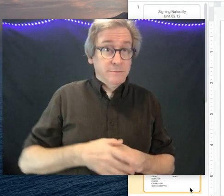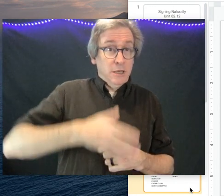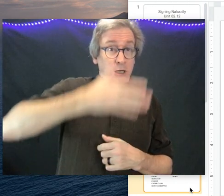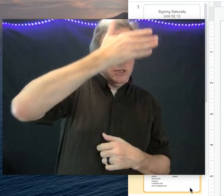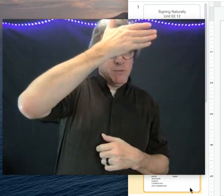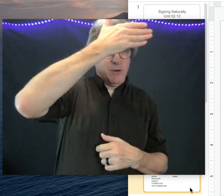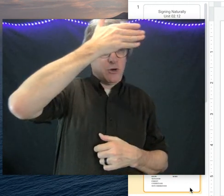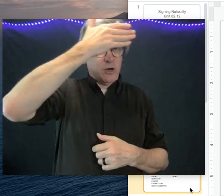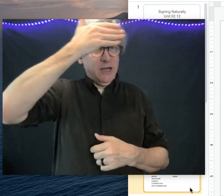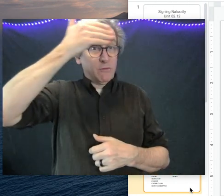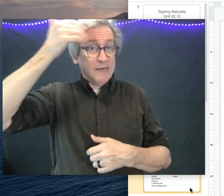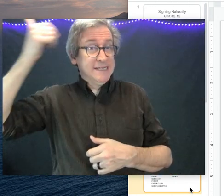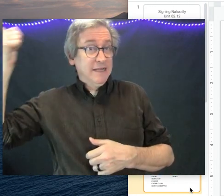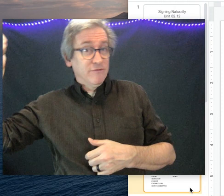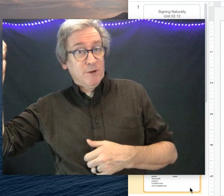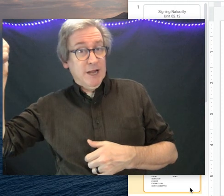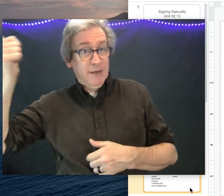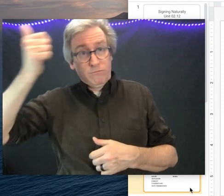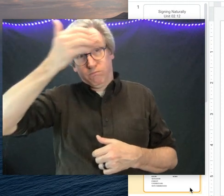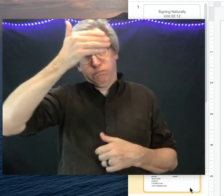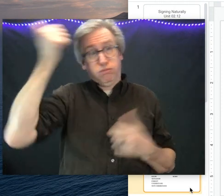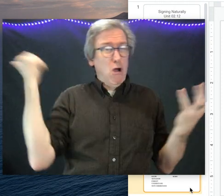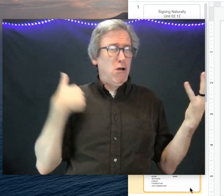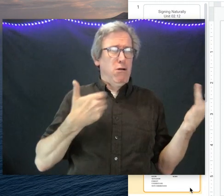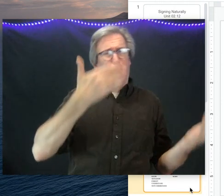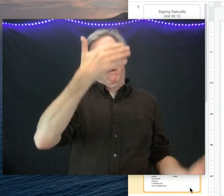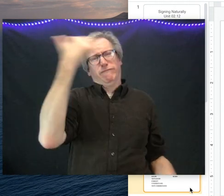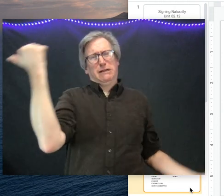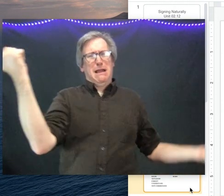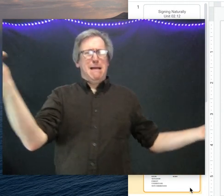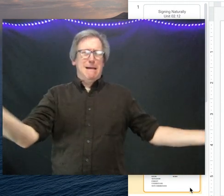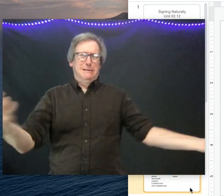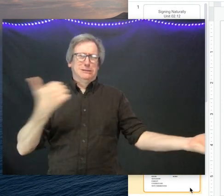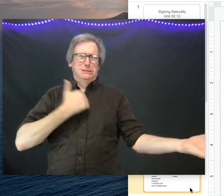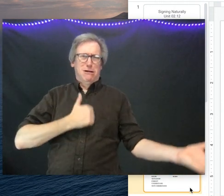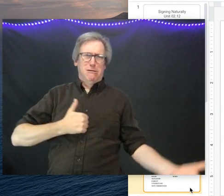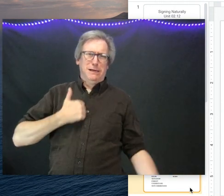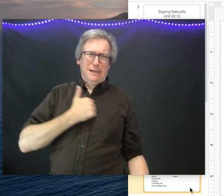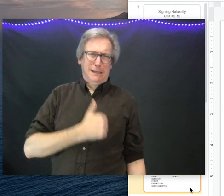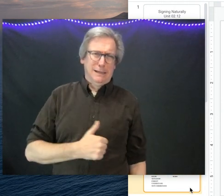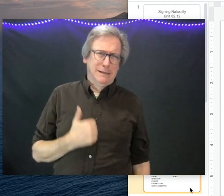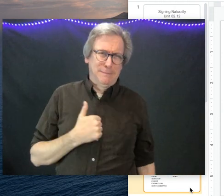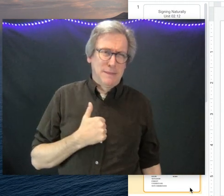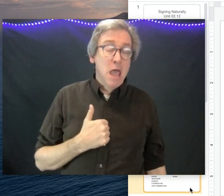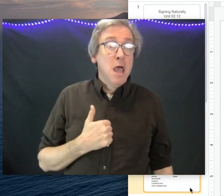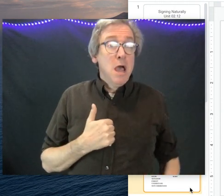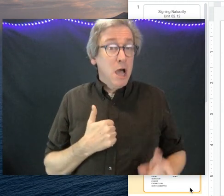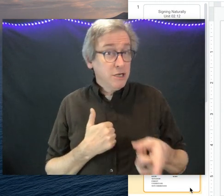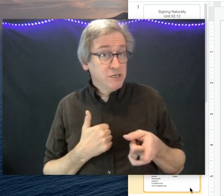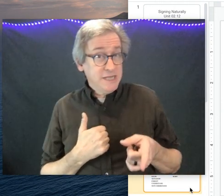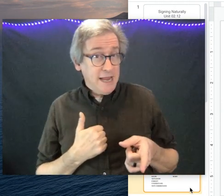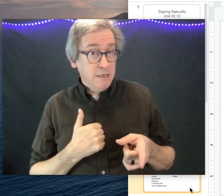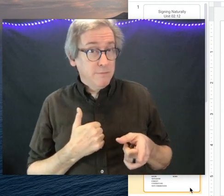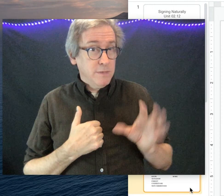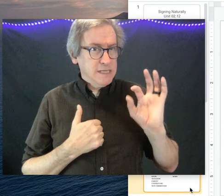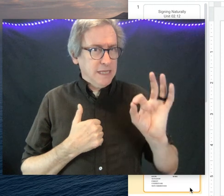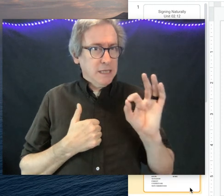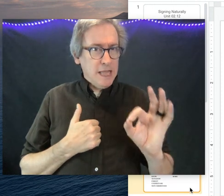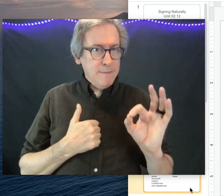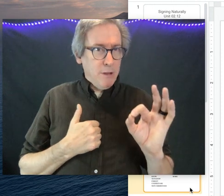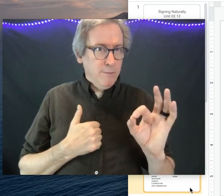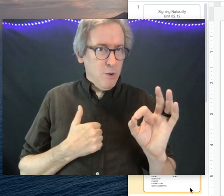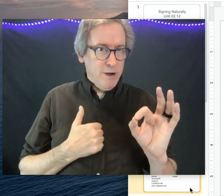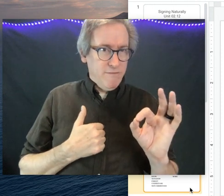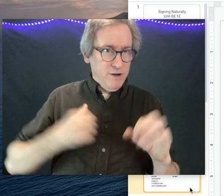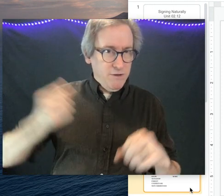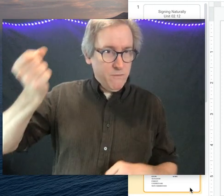Forget. So remember, you're erasing it from your head. Oh, I forgot. Sorry. Understand is like the